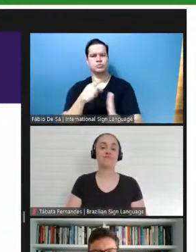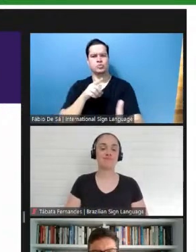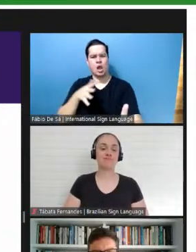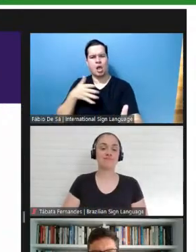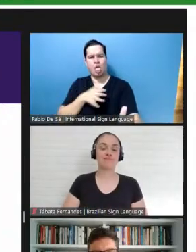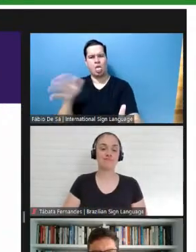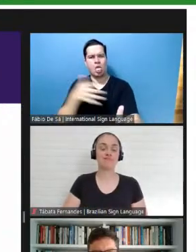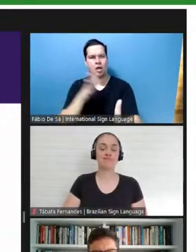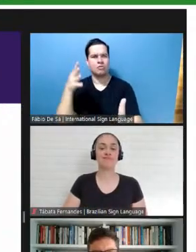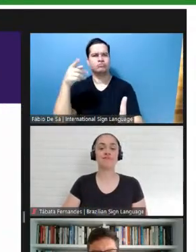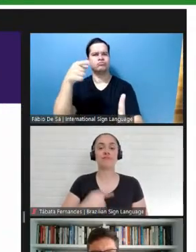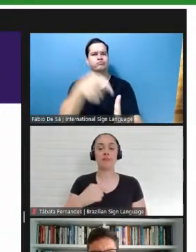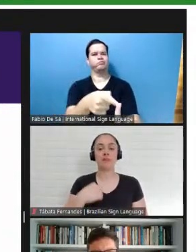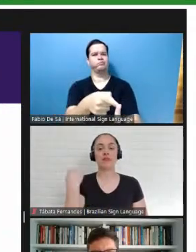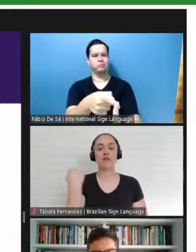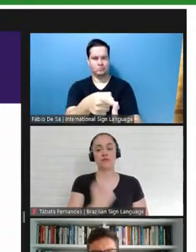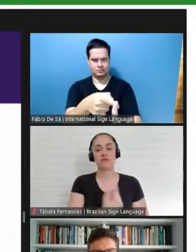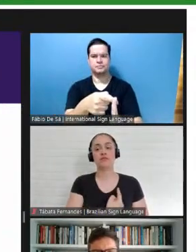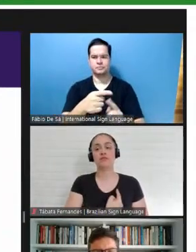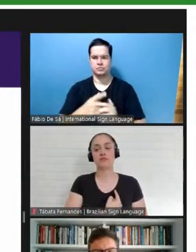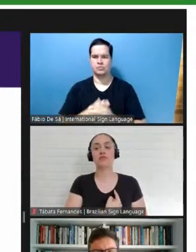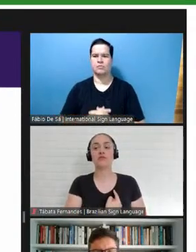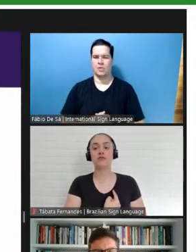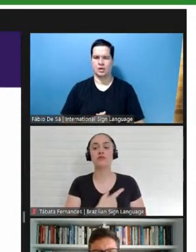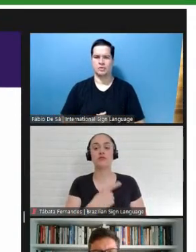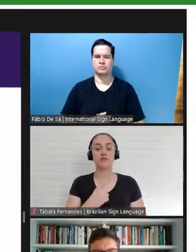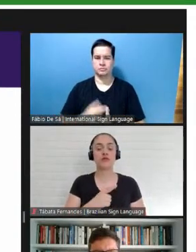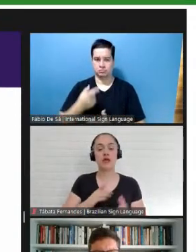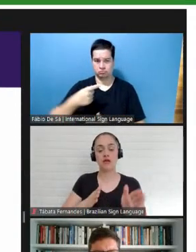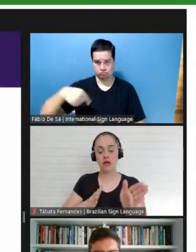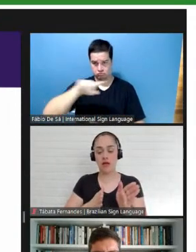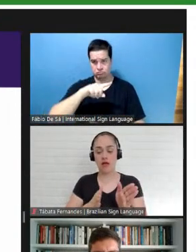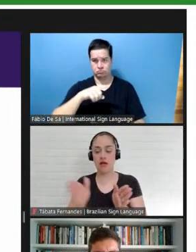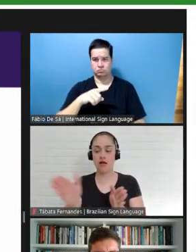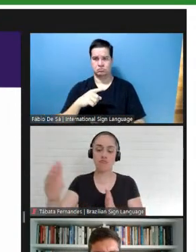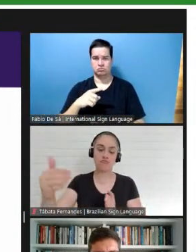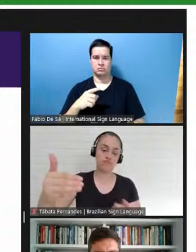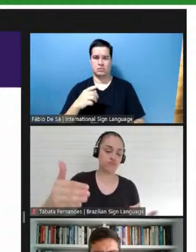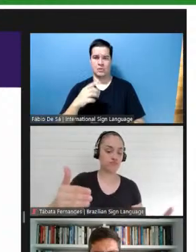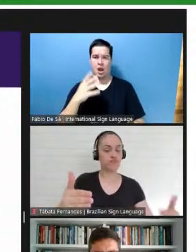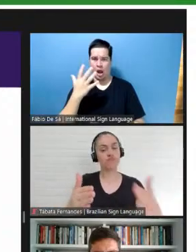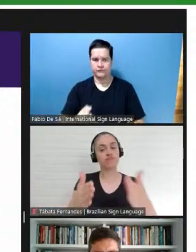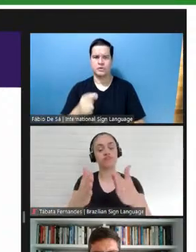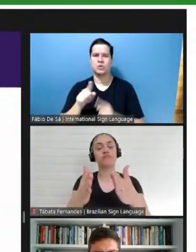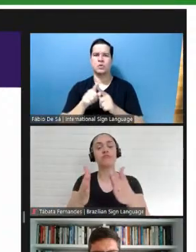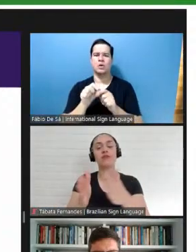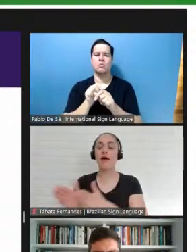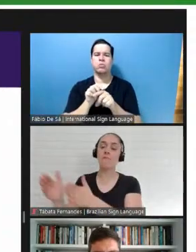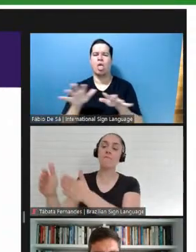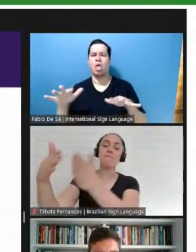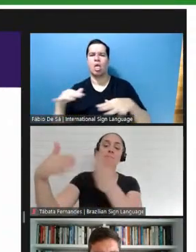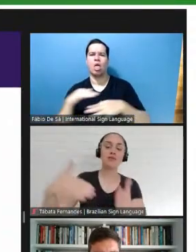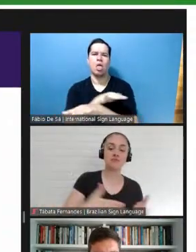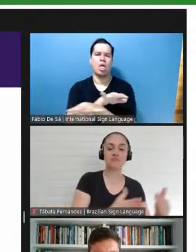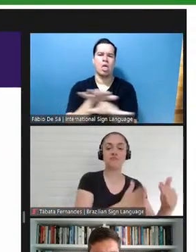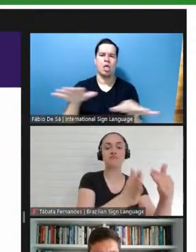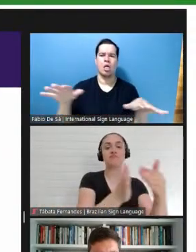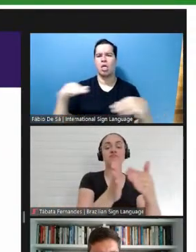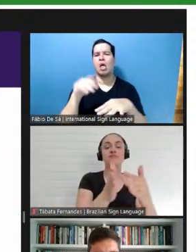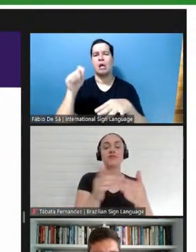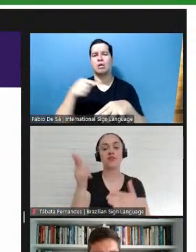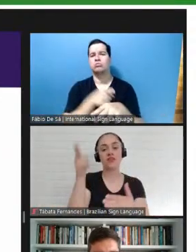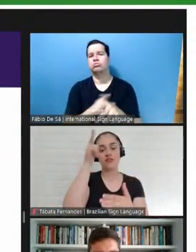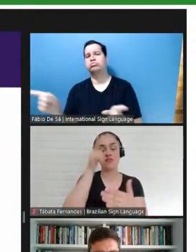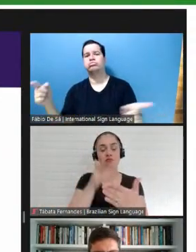in facilitating those different pathways, and we'll talk about that in 1 second. The underlying reality